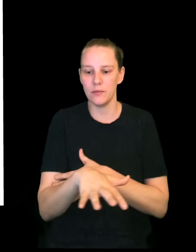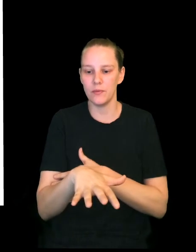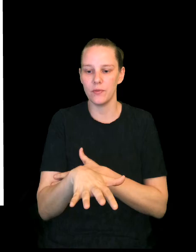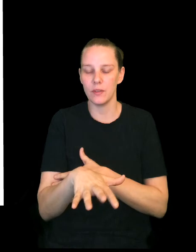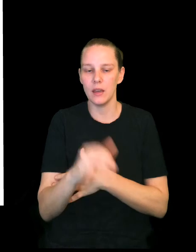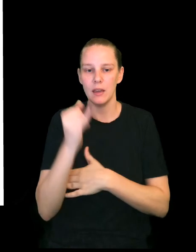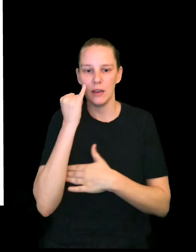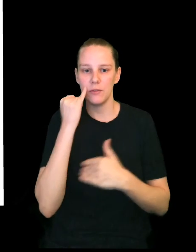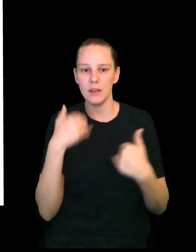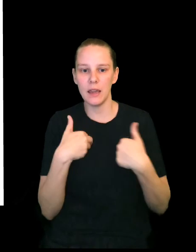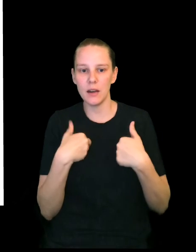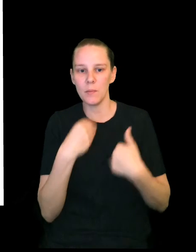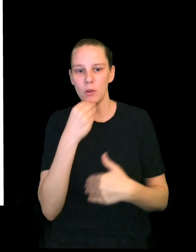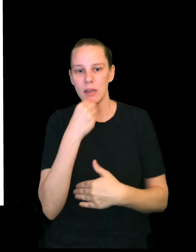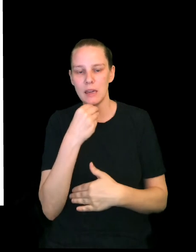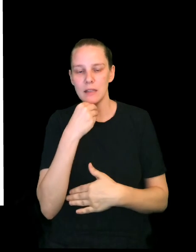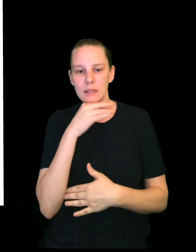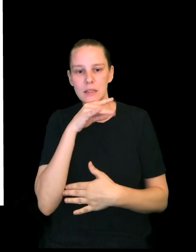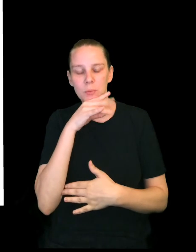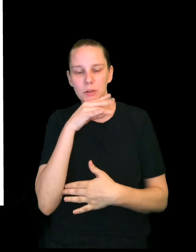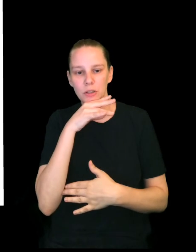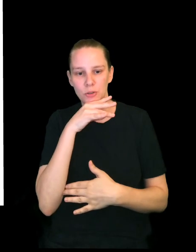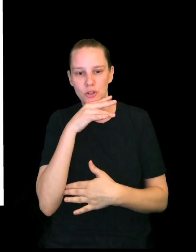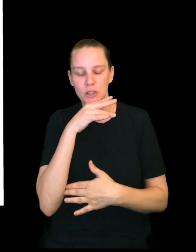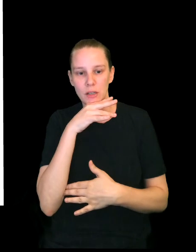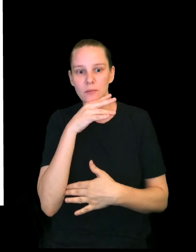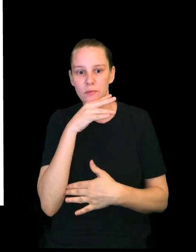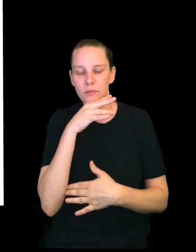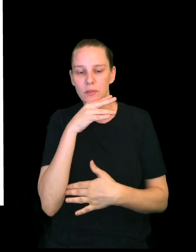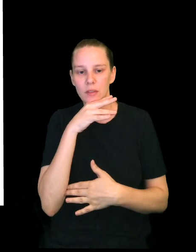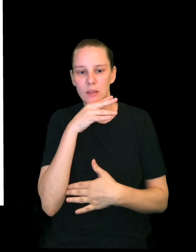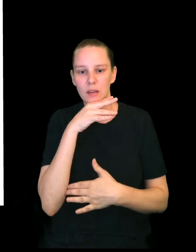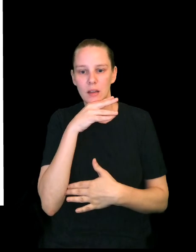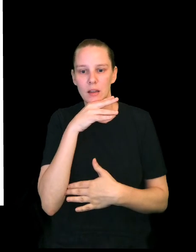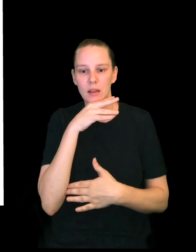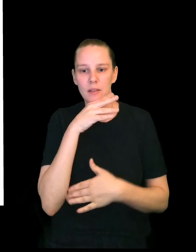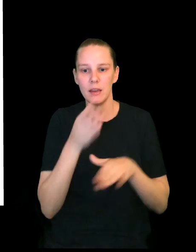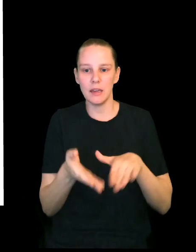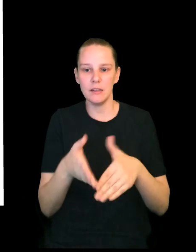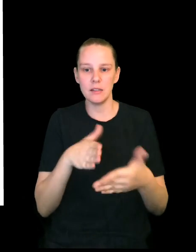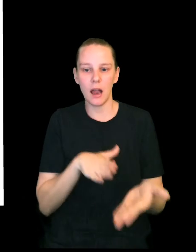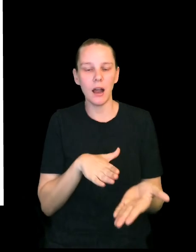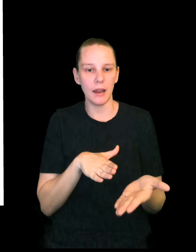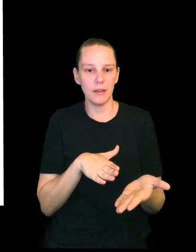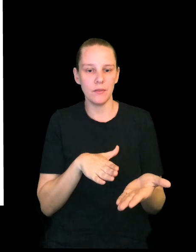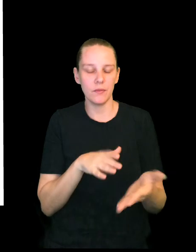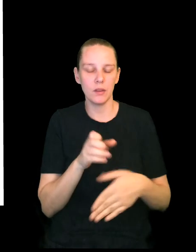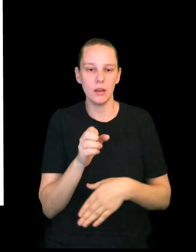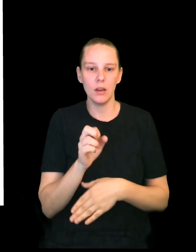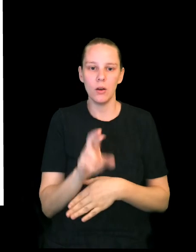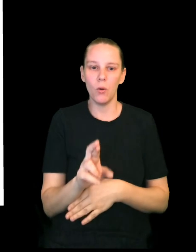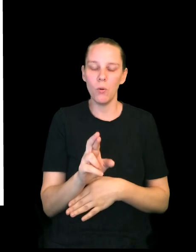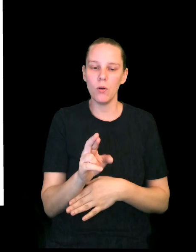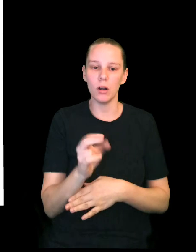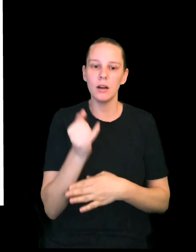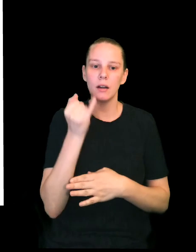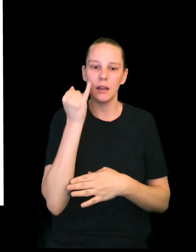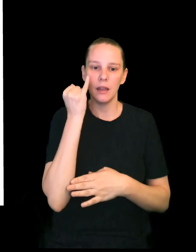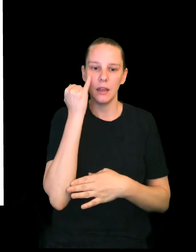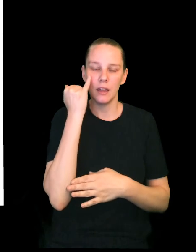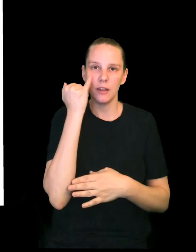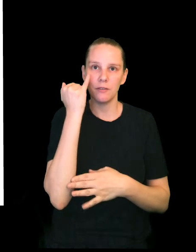environment. If an animal eats the pollution, it can die.